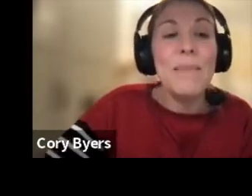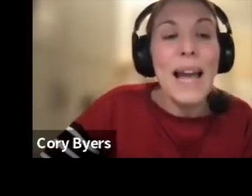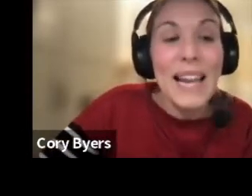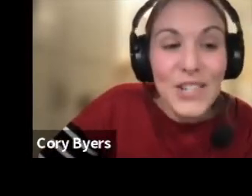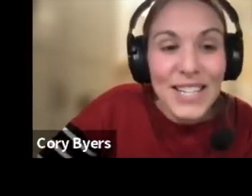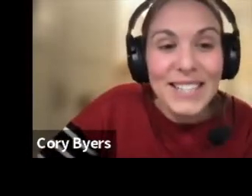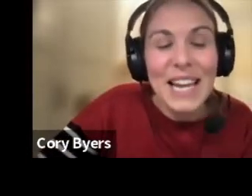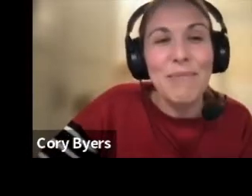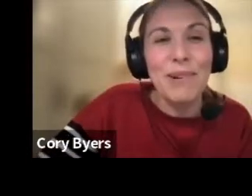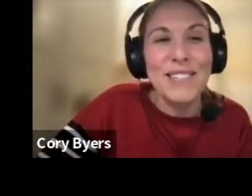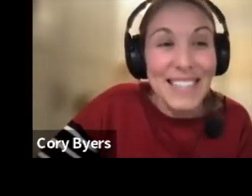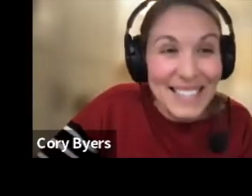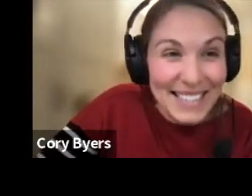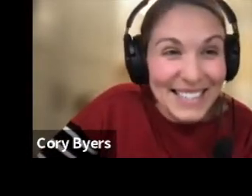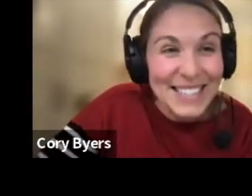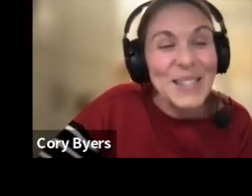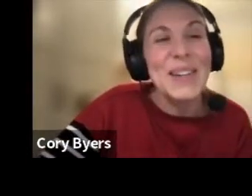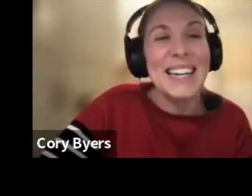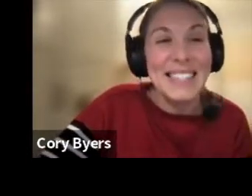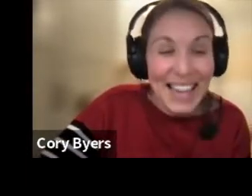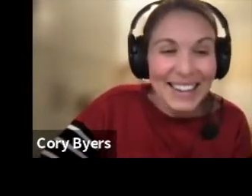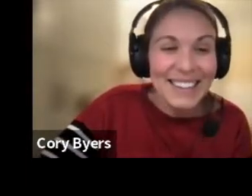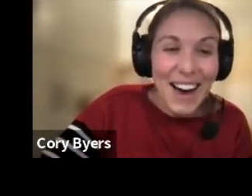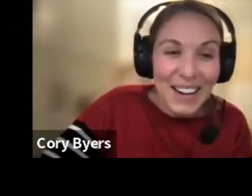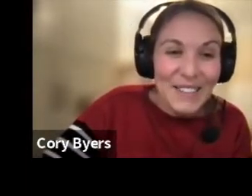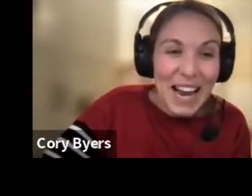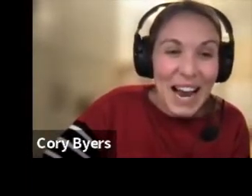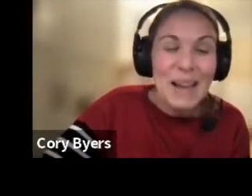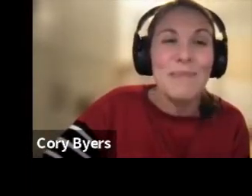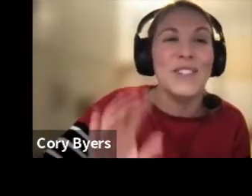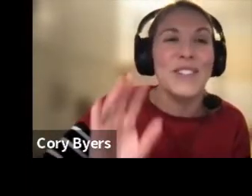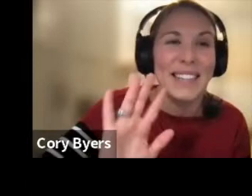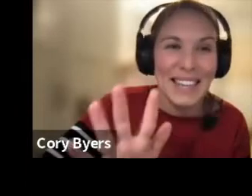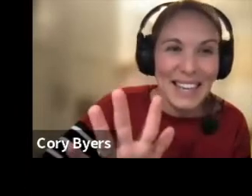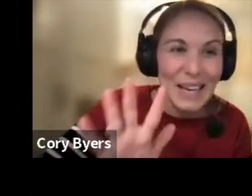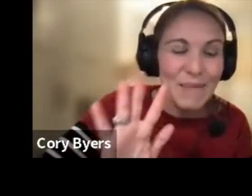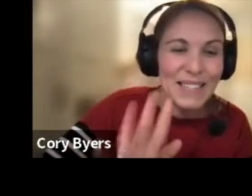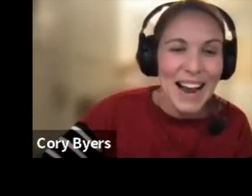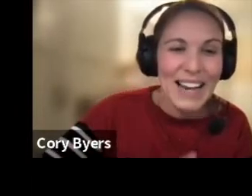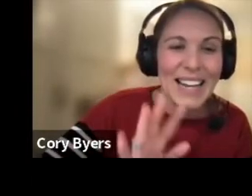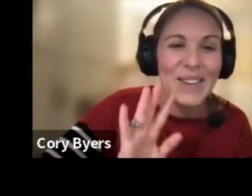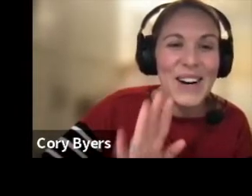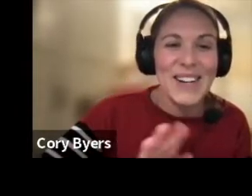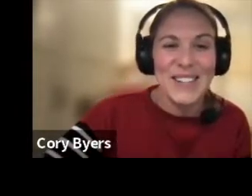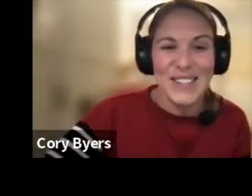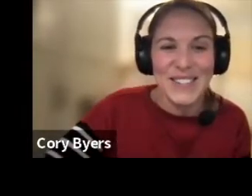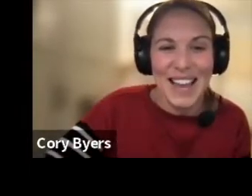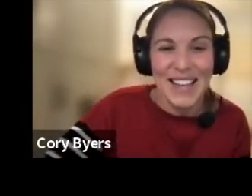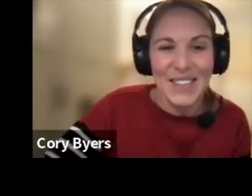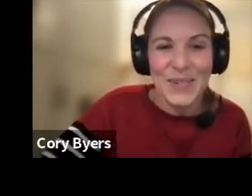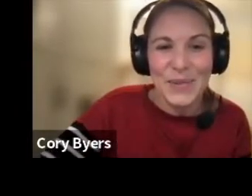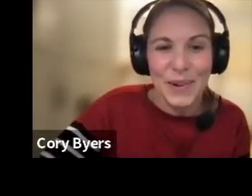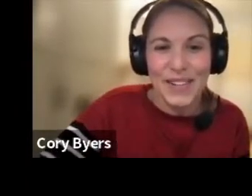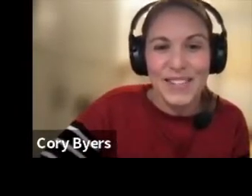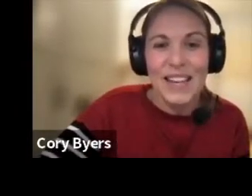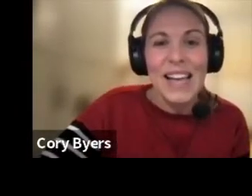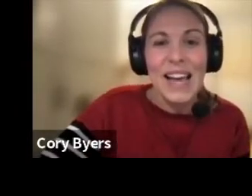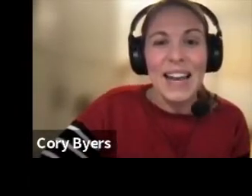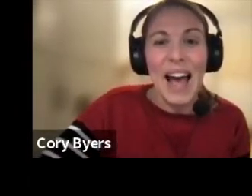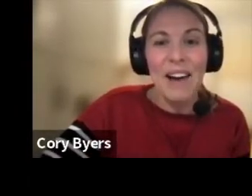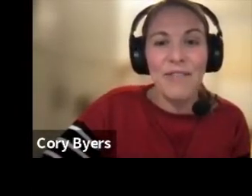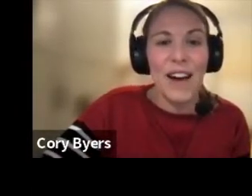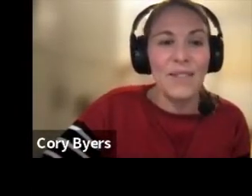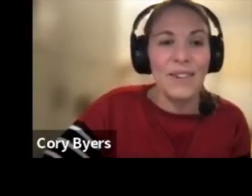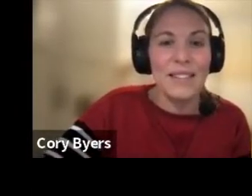And be patient and persistent. So it can take a lot of time, but just keep signing while you're saying those words